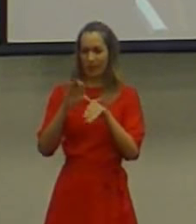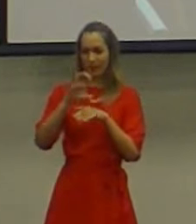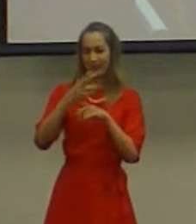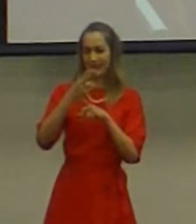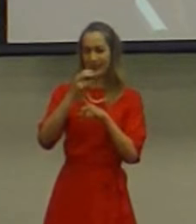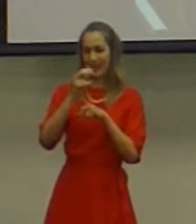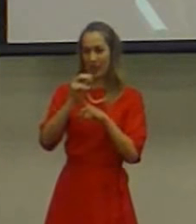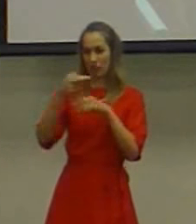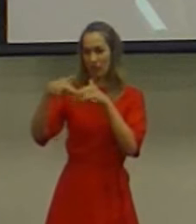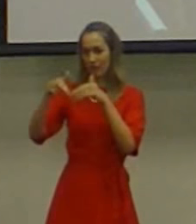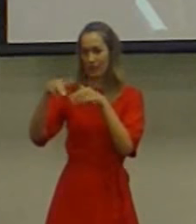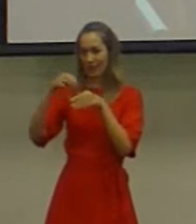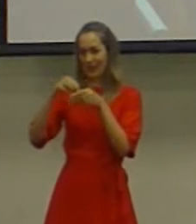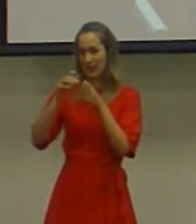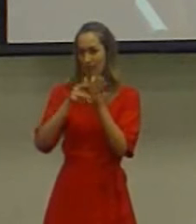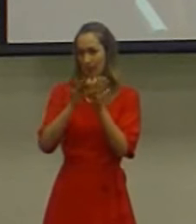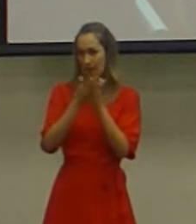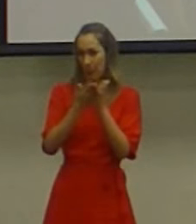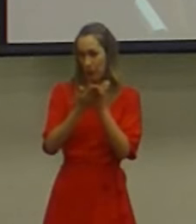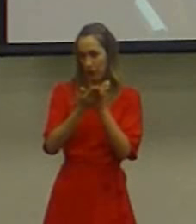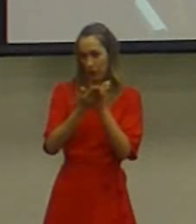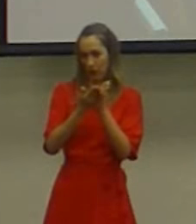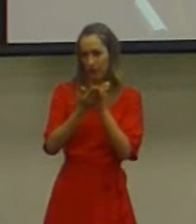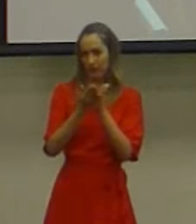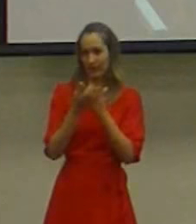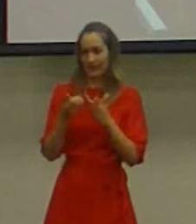man, Troy Wiley, a very shy guy, 16 years old,